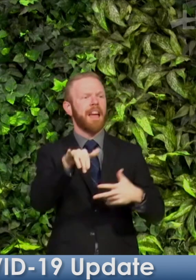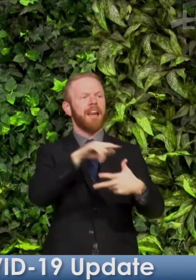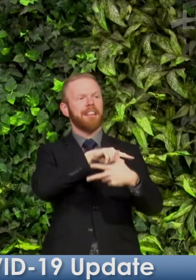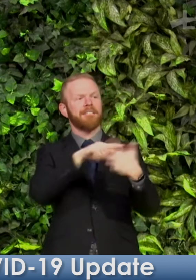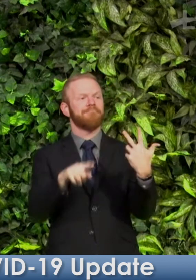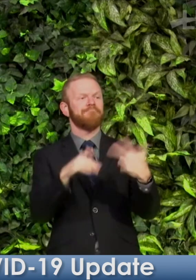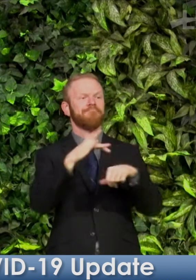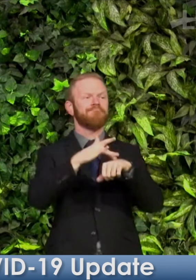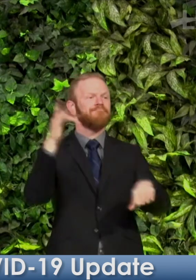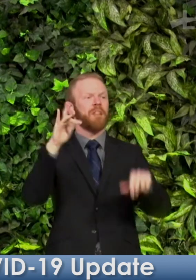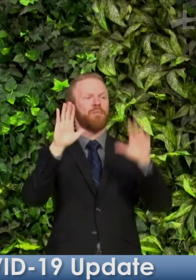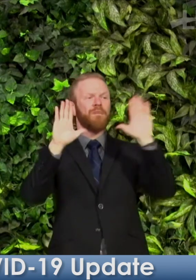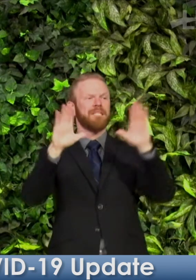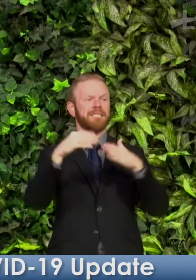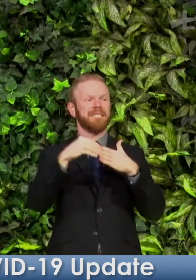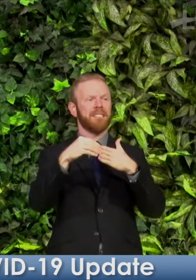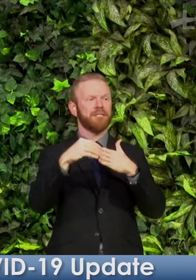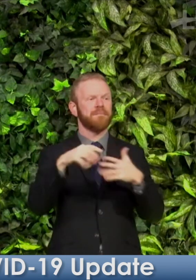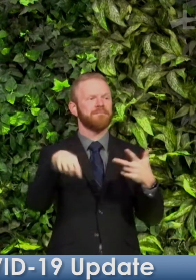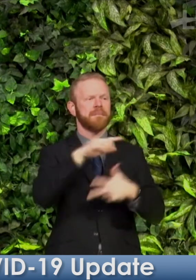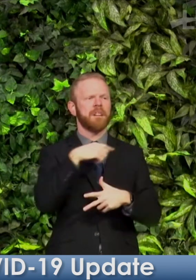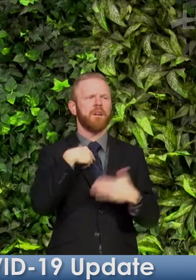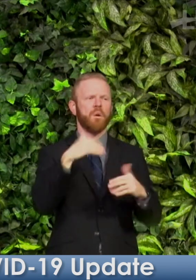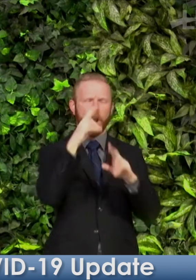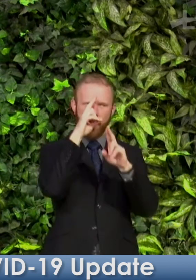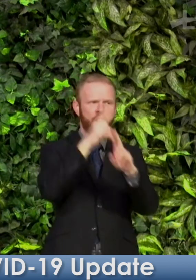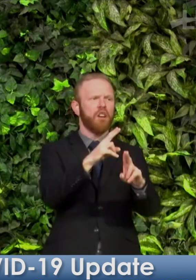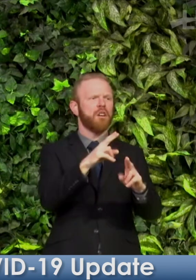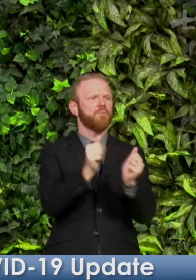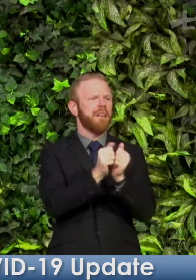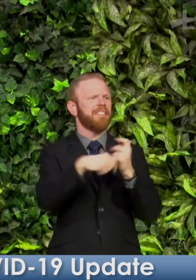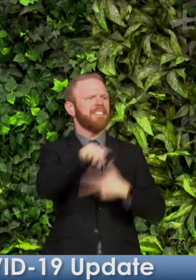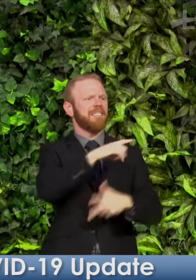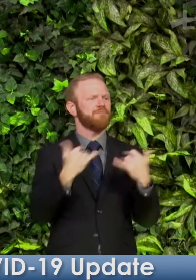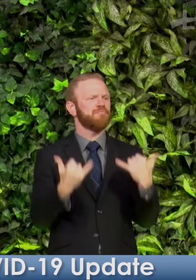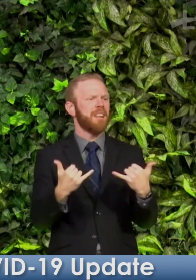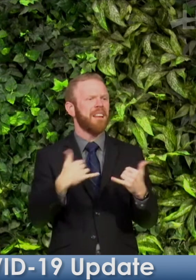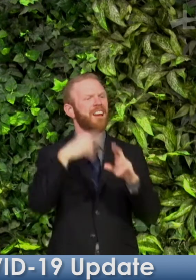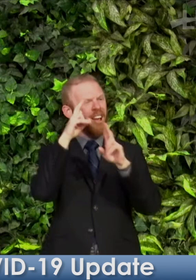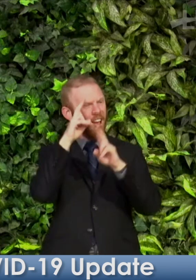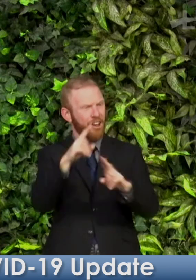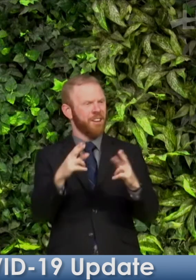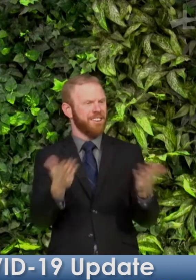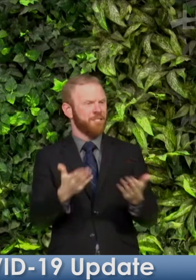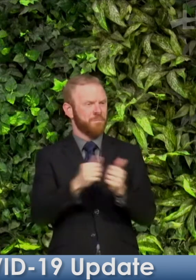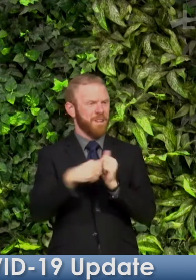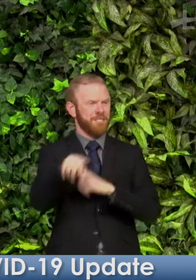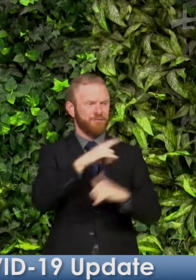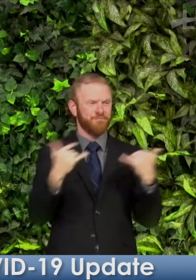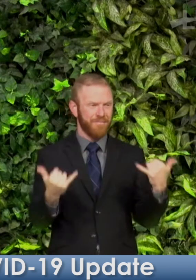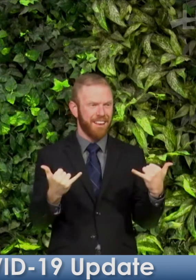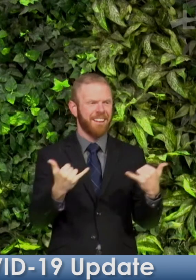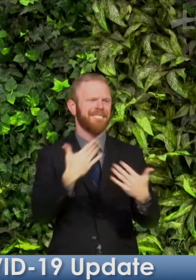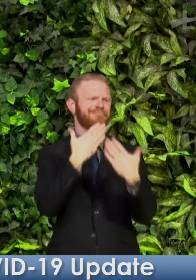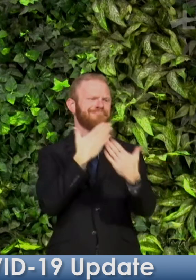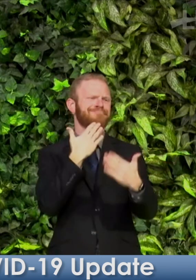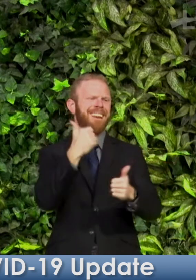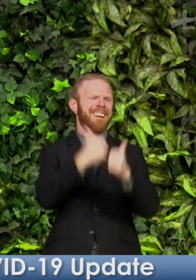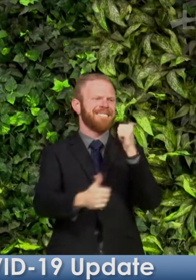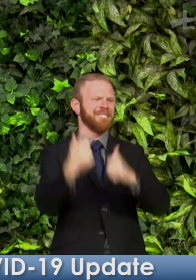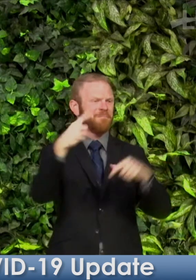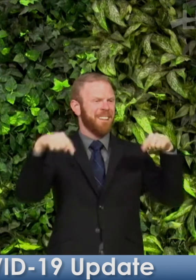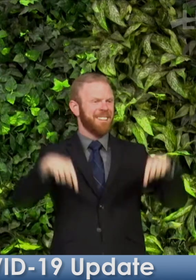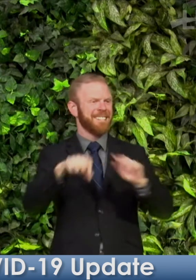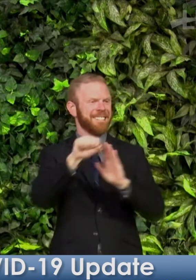here today. I'm honored to be with all of you here down in Long Beach today. I want to thank everybody all across this state for their patience, their